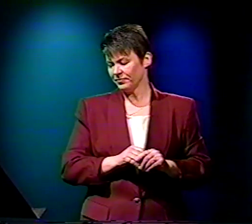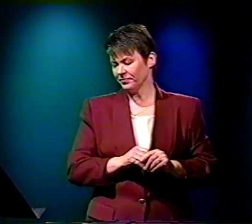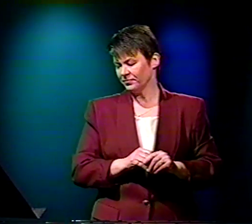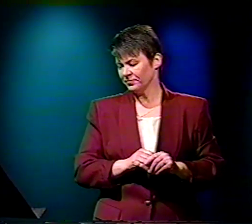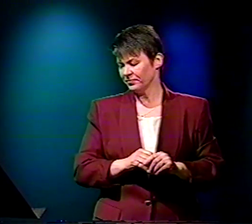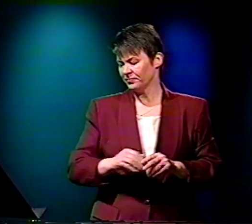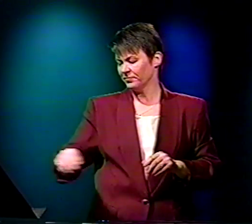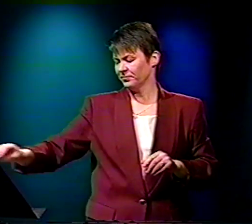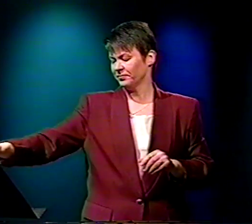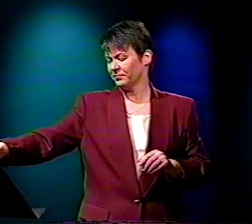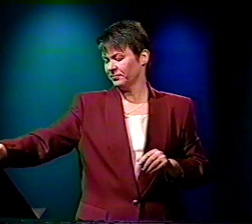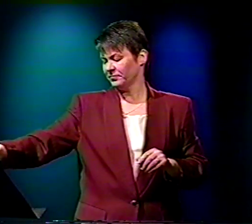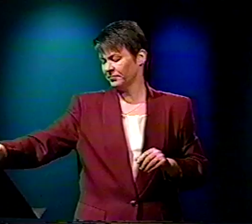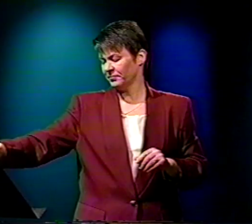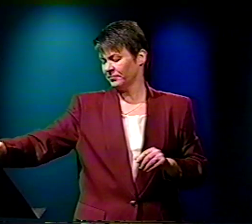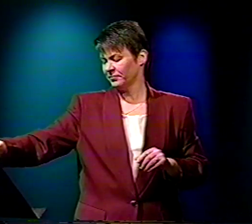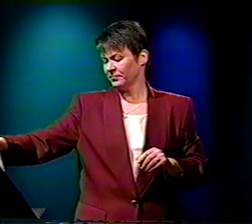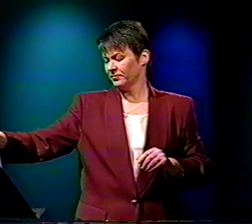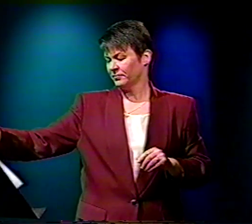that's part of hostile dependency.